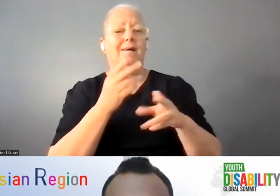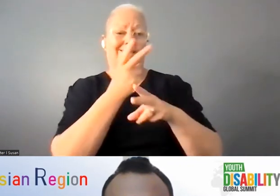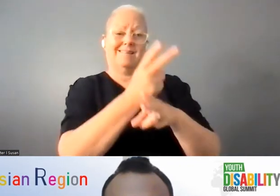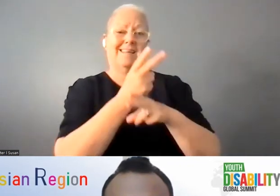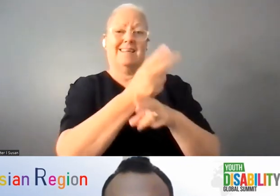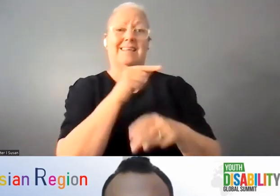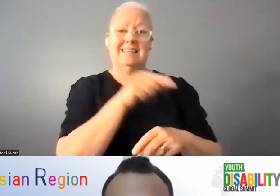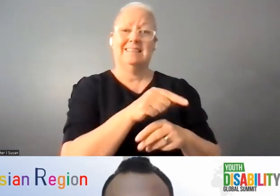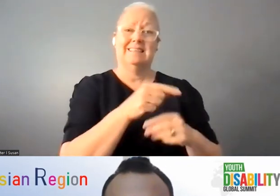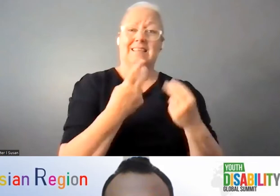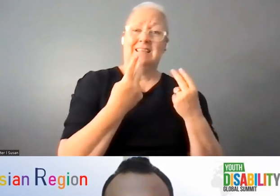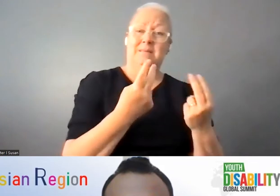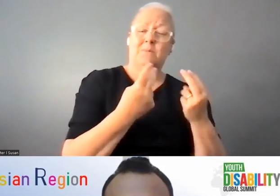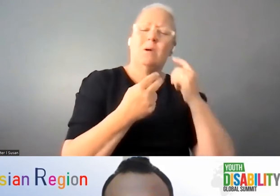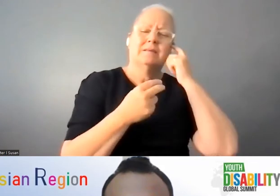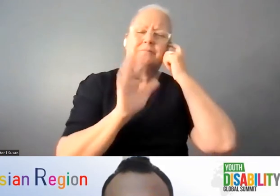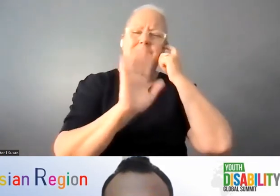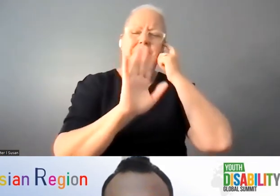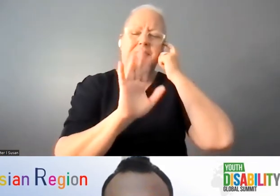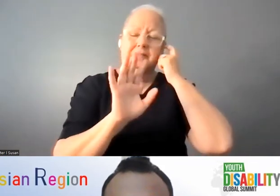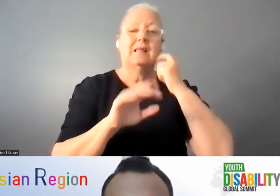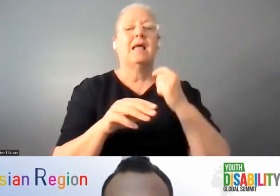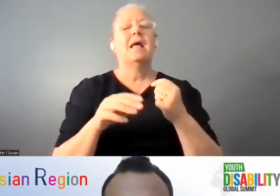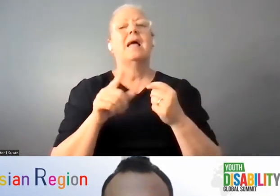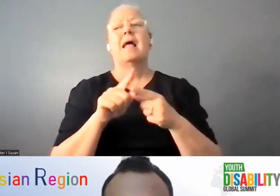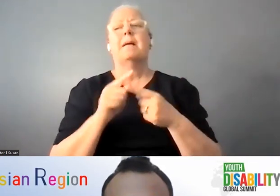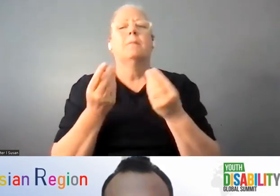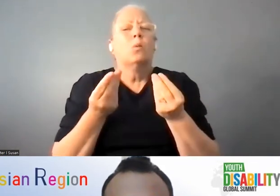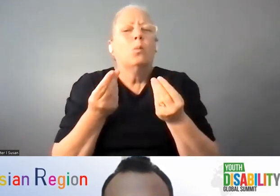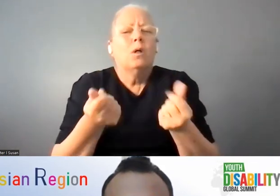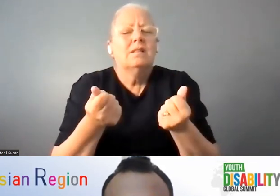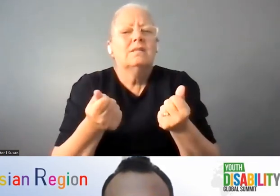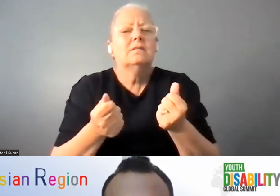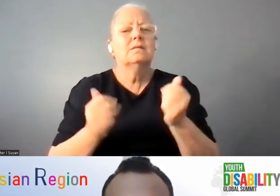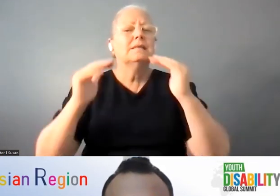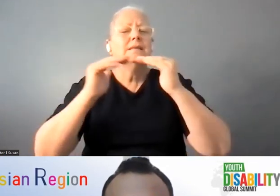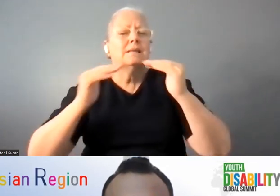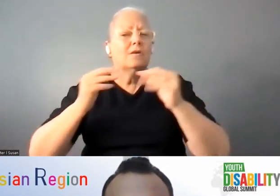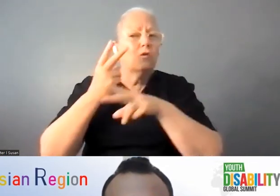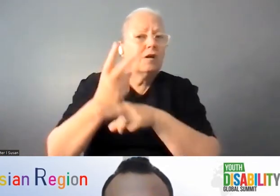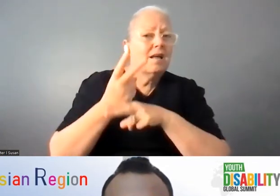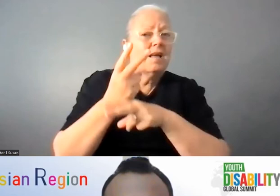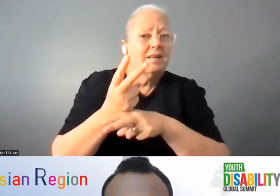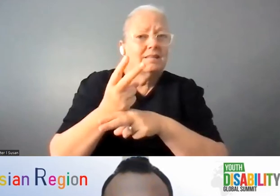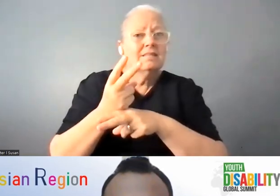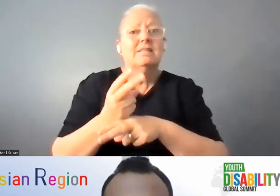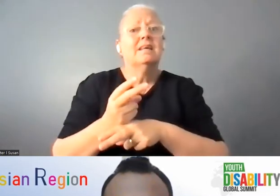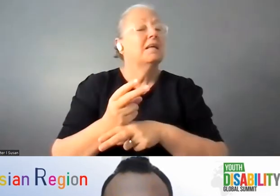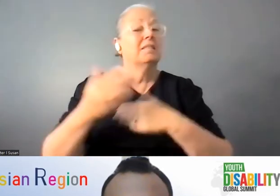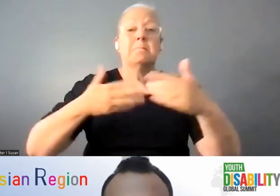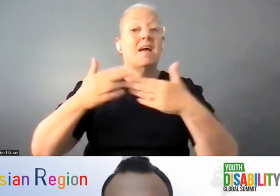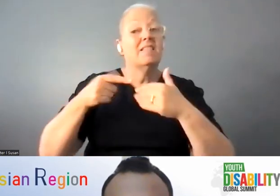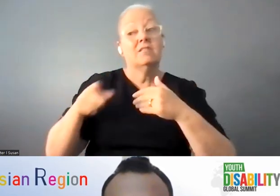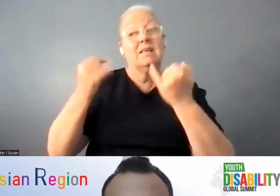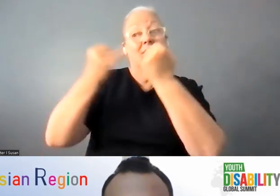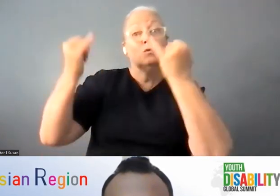you know, what matters is the quality, the standards of care that you provide, even in institutional care. If